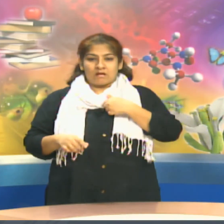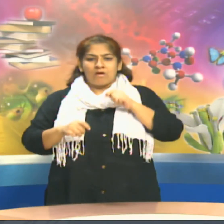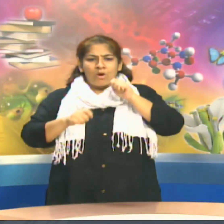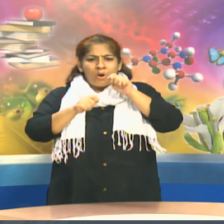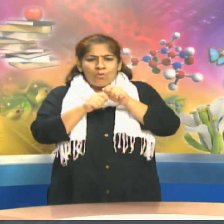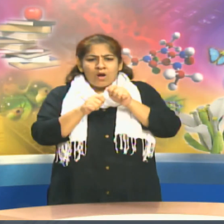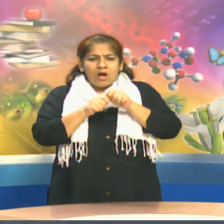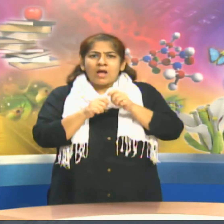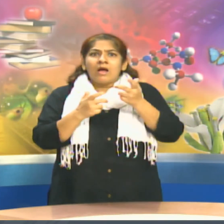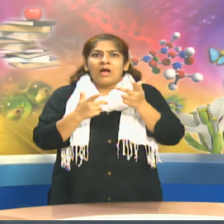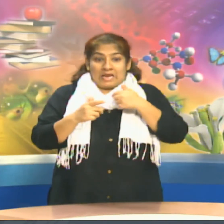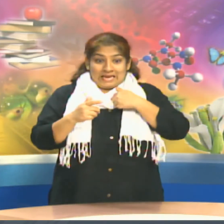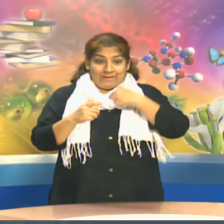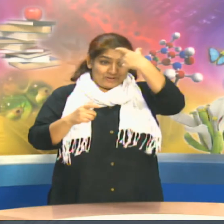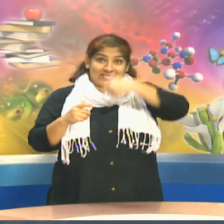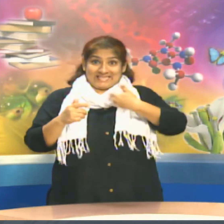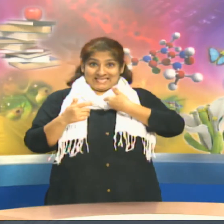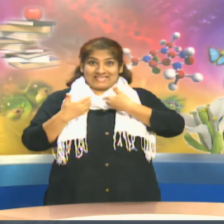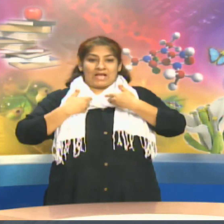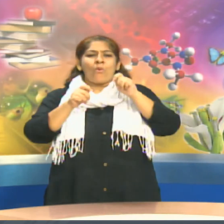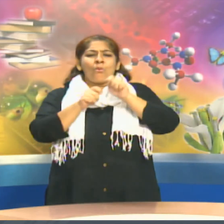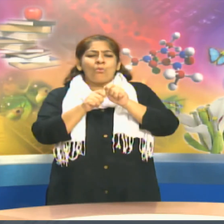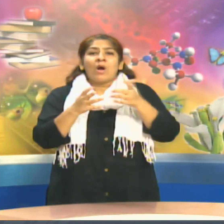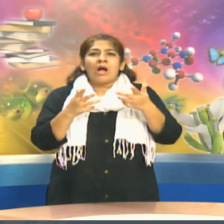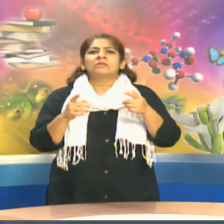For example, I am a person and I am working